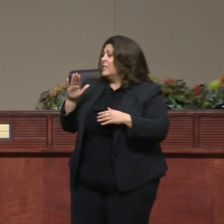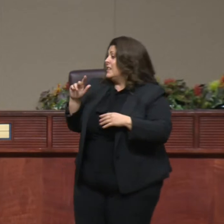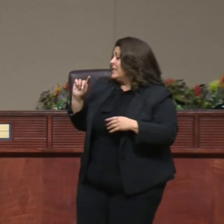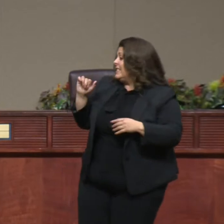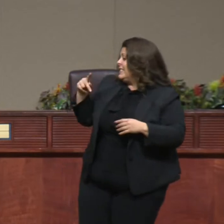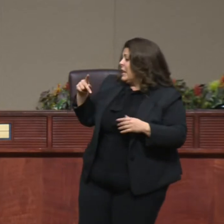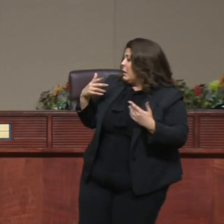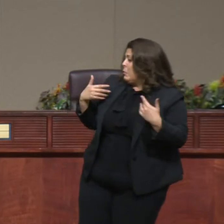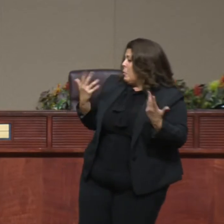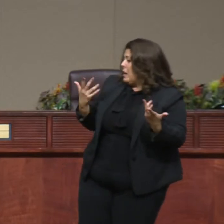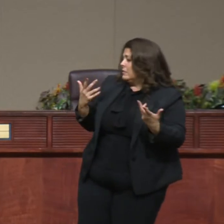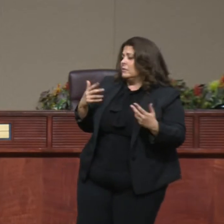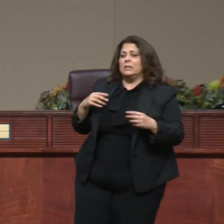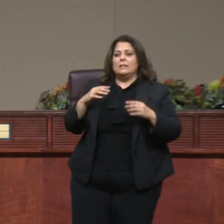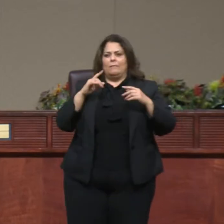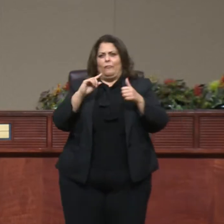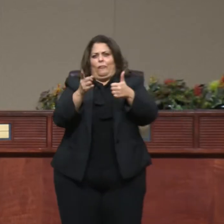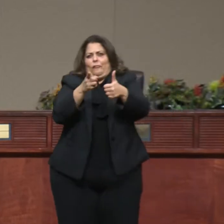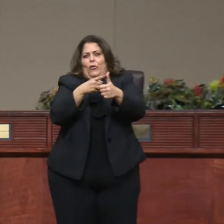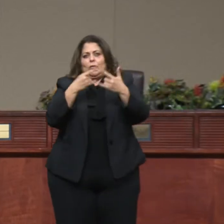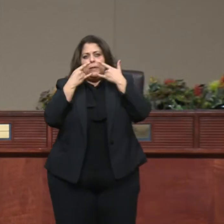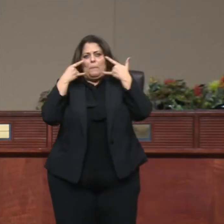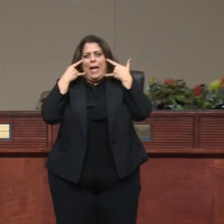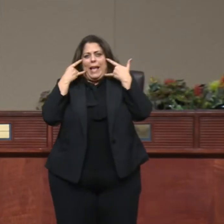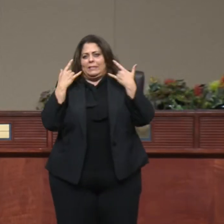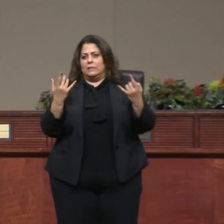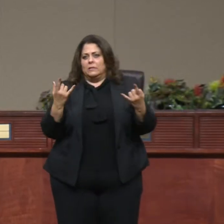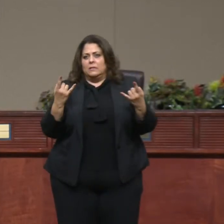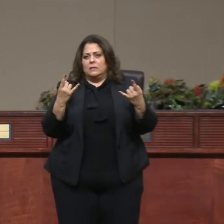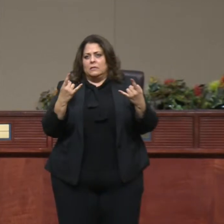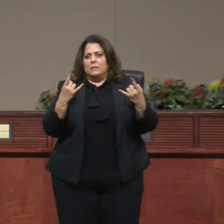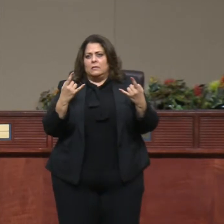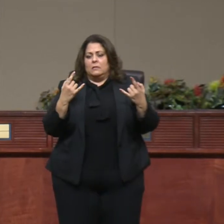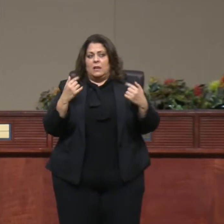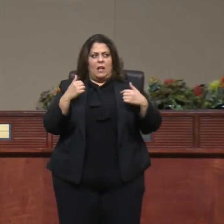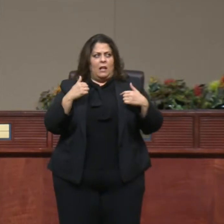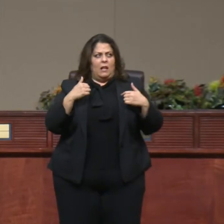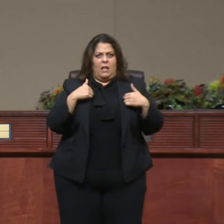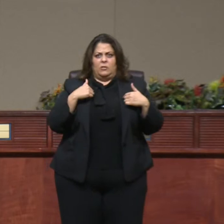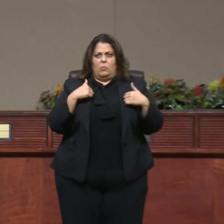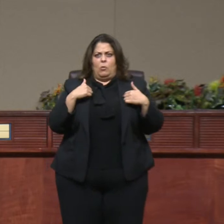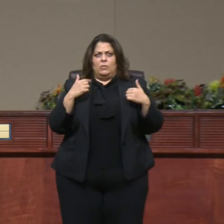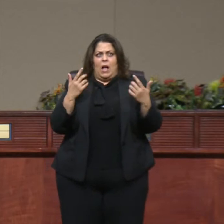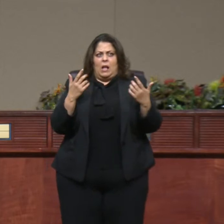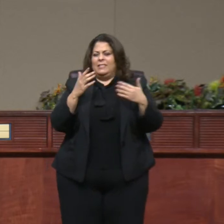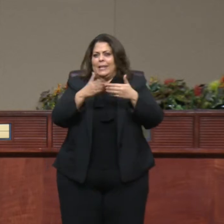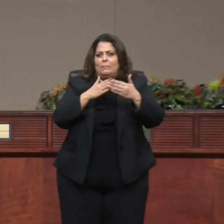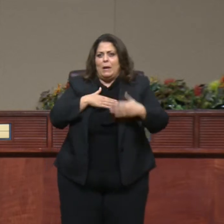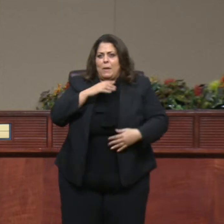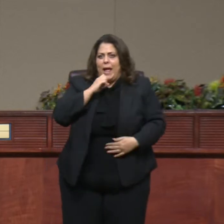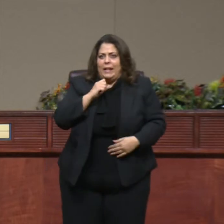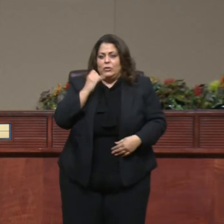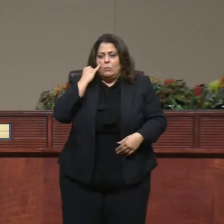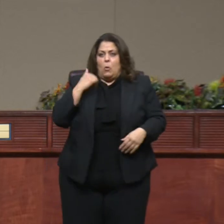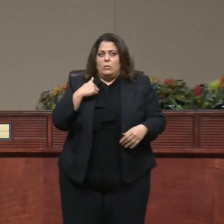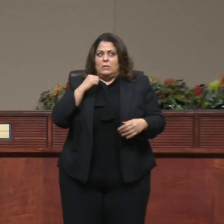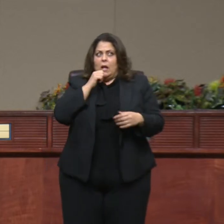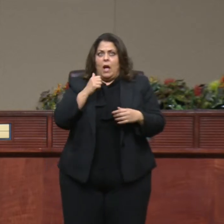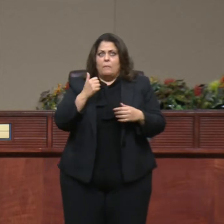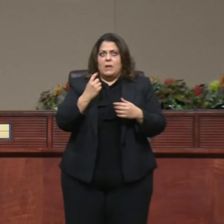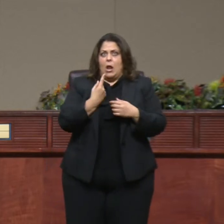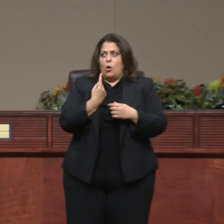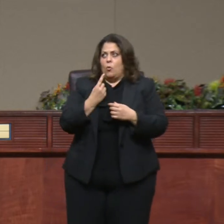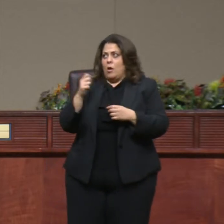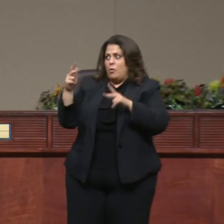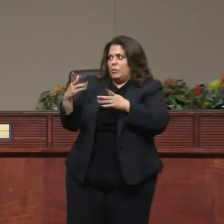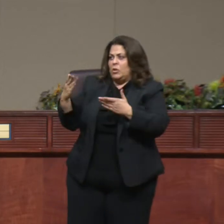the first tip is the mask. And when you are not alone, no matter what age you are, and if you can wear a mask, you should wear a